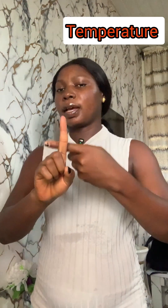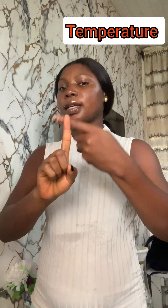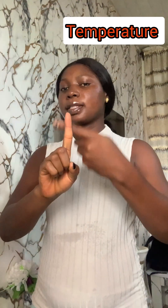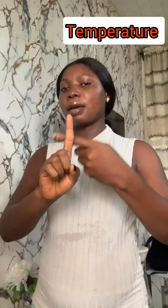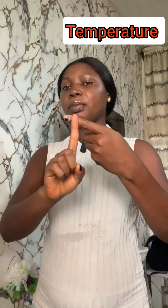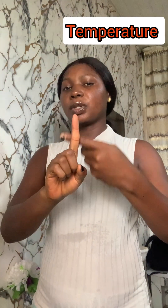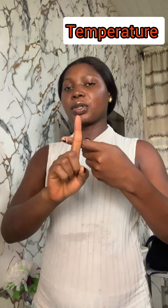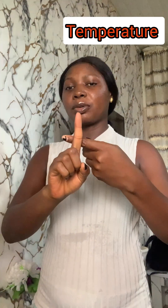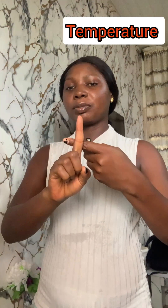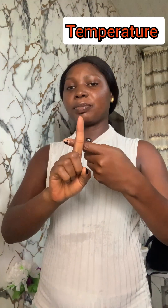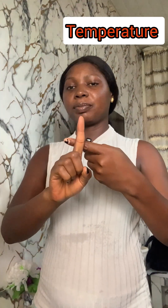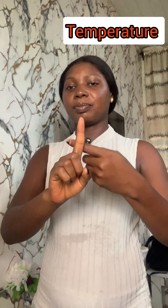Temperature.